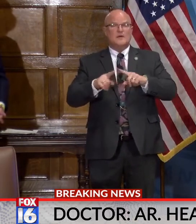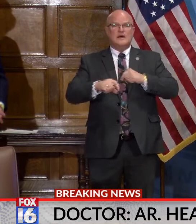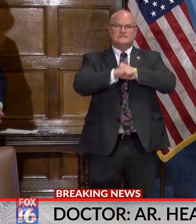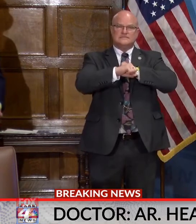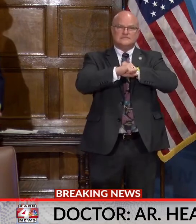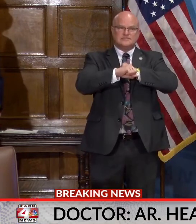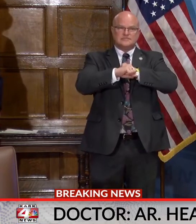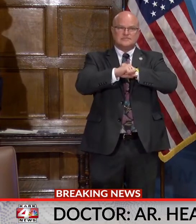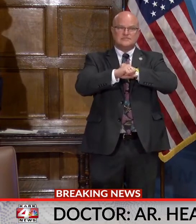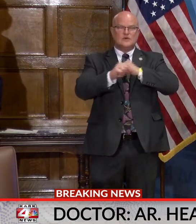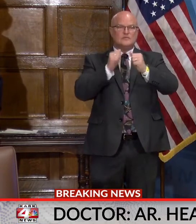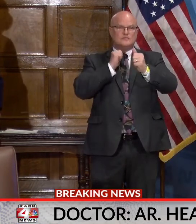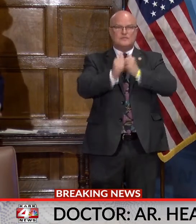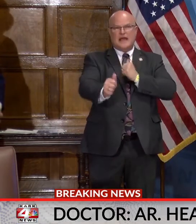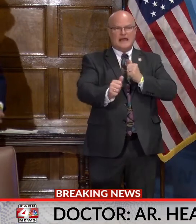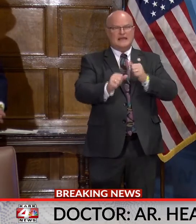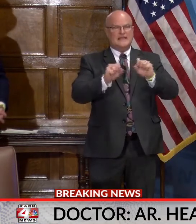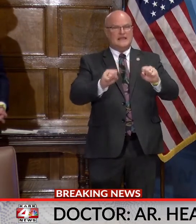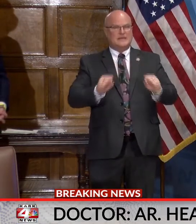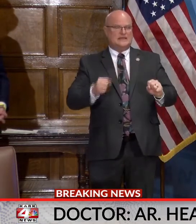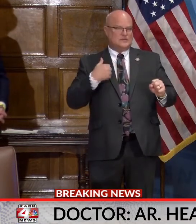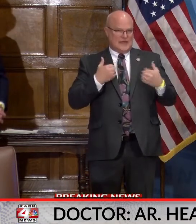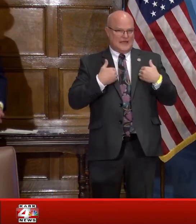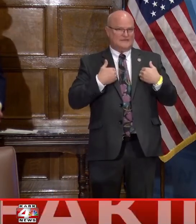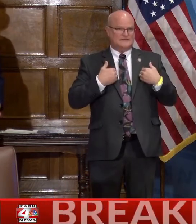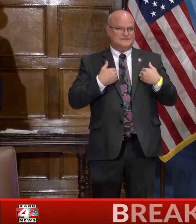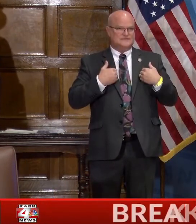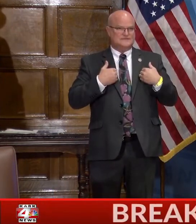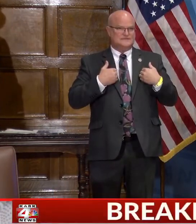we will exceed the capacity that we do have.